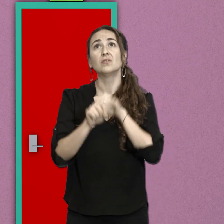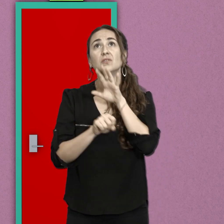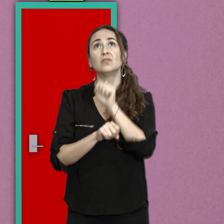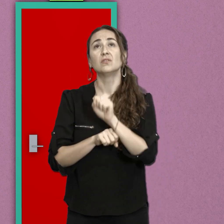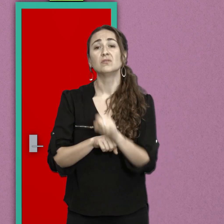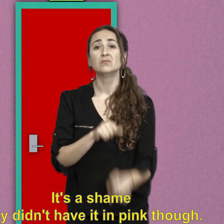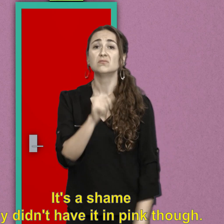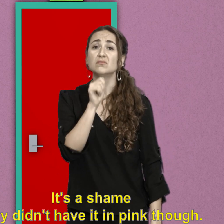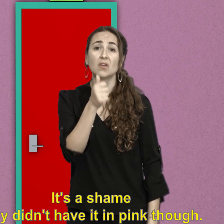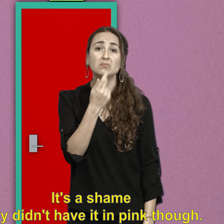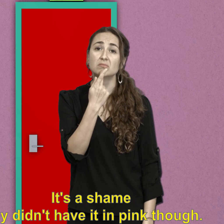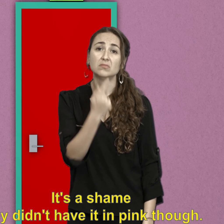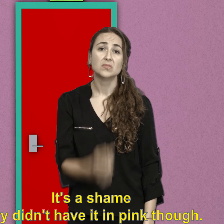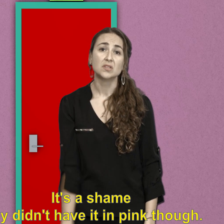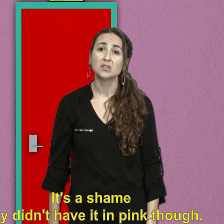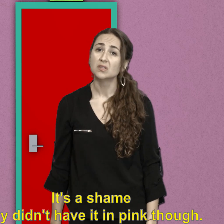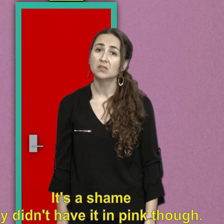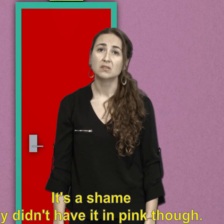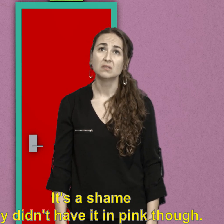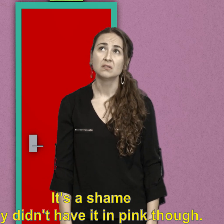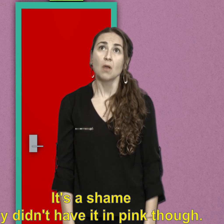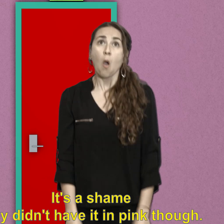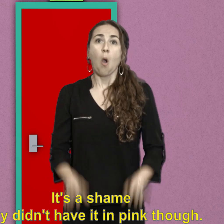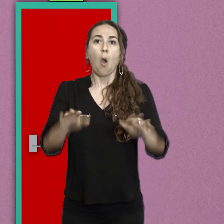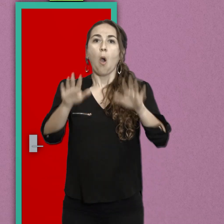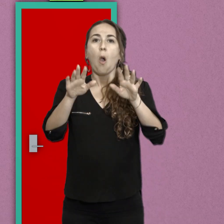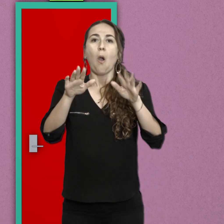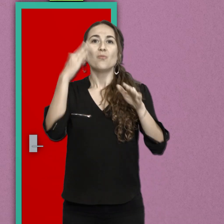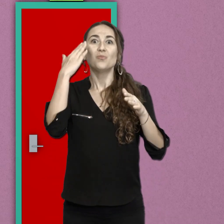It's a shame they didn't have it in pink, though.